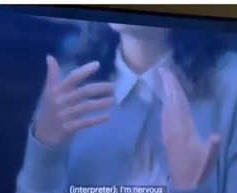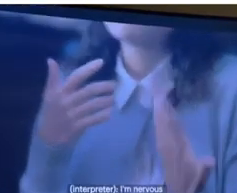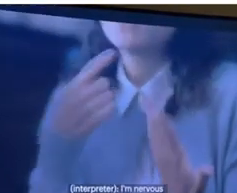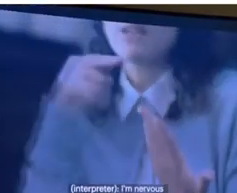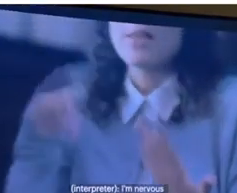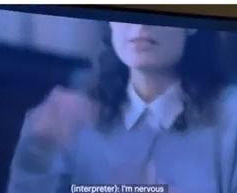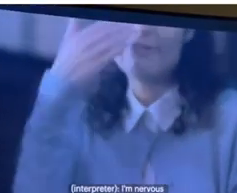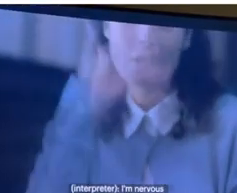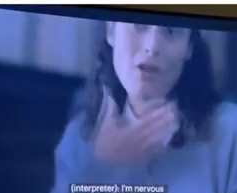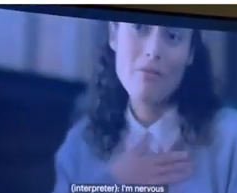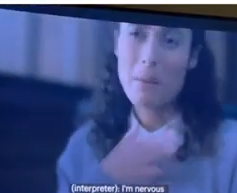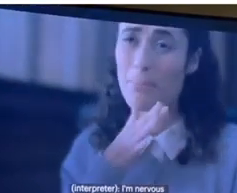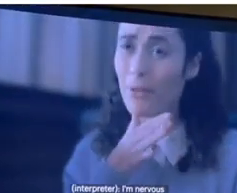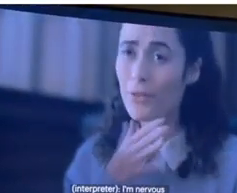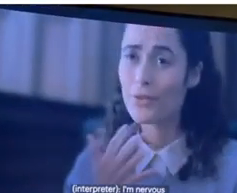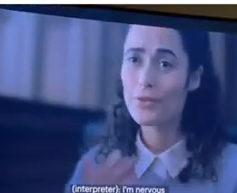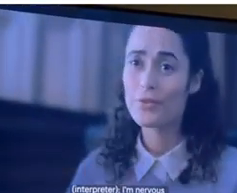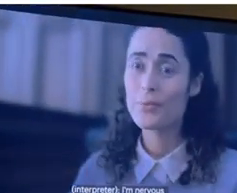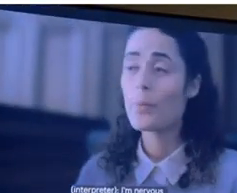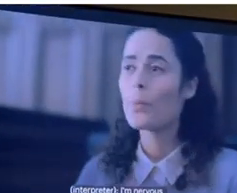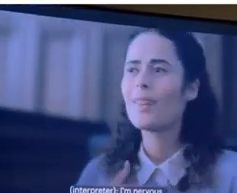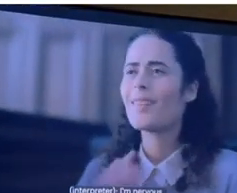I'm nervous saying this in front of my mother.